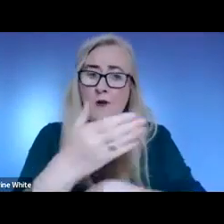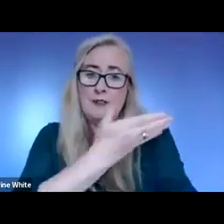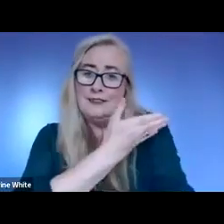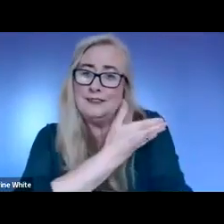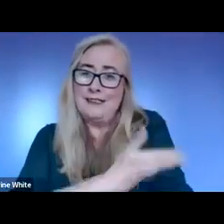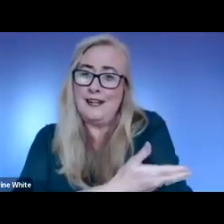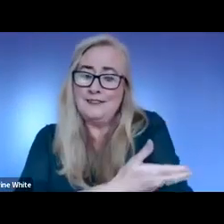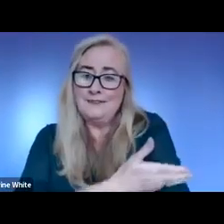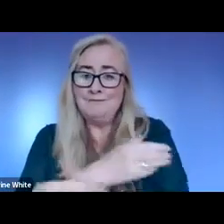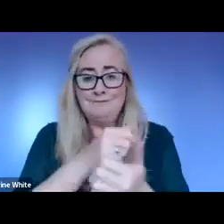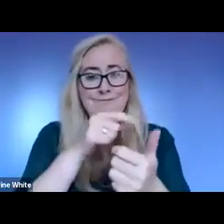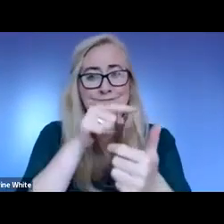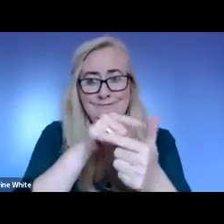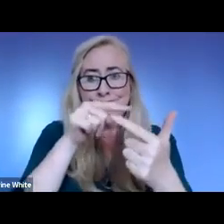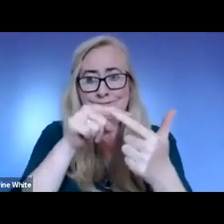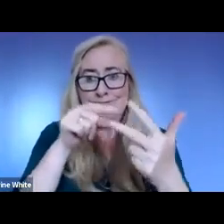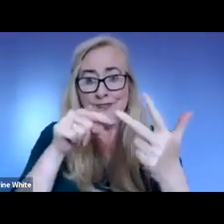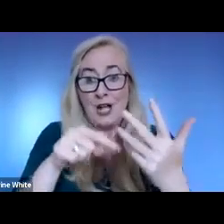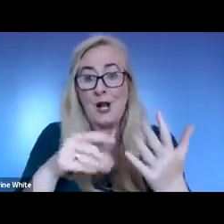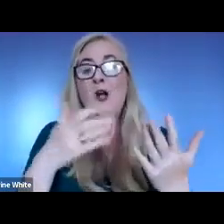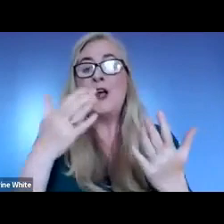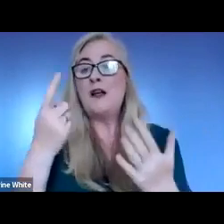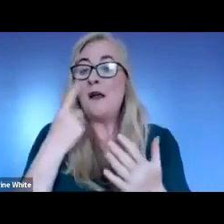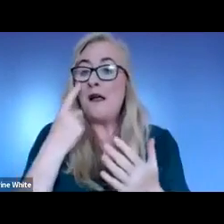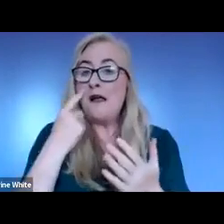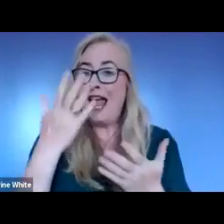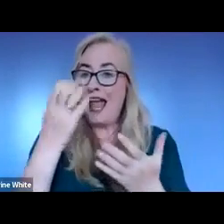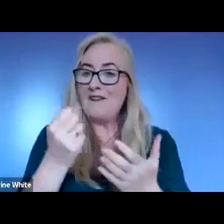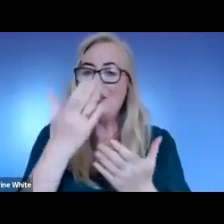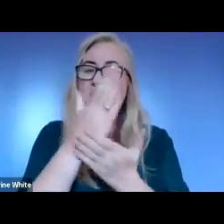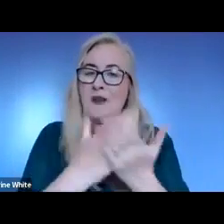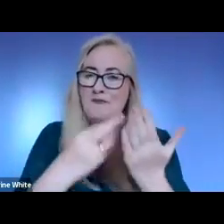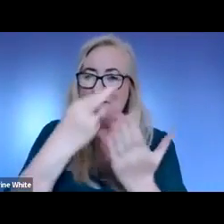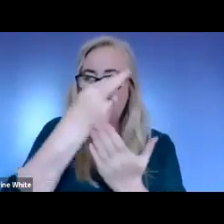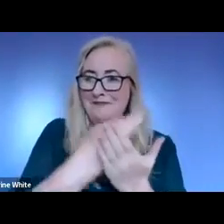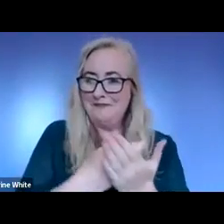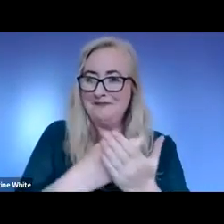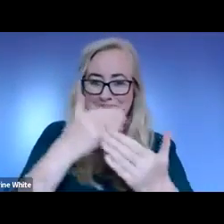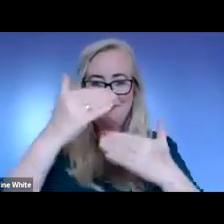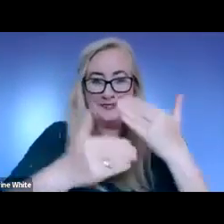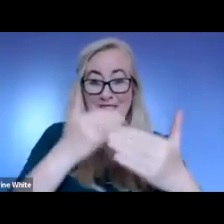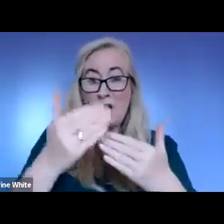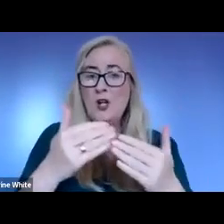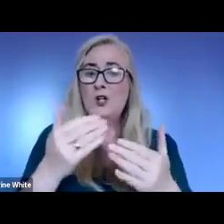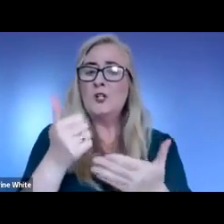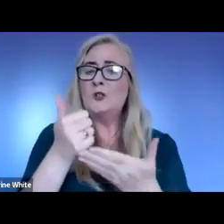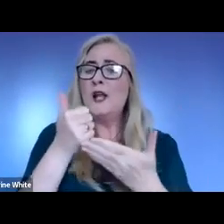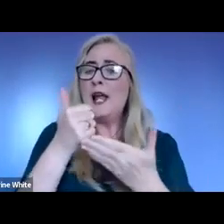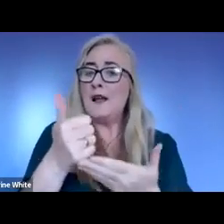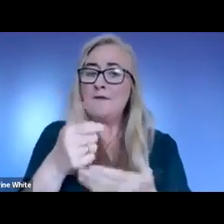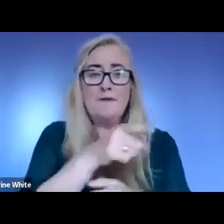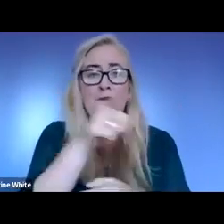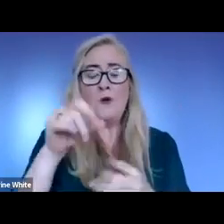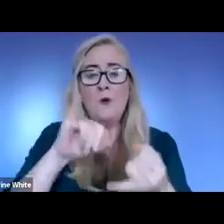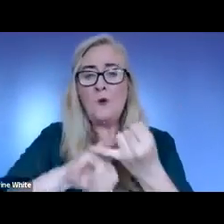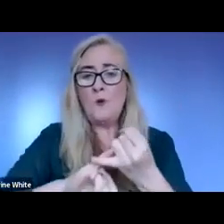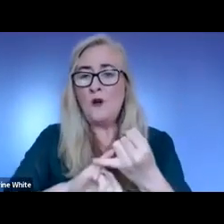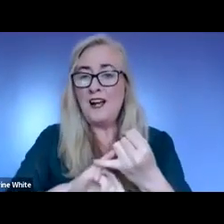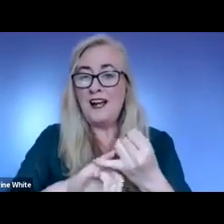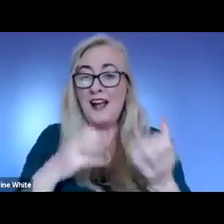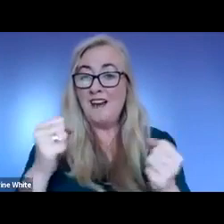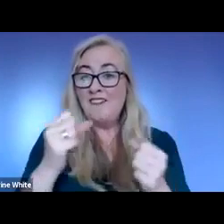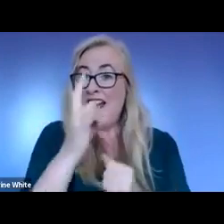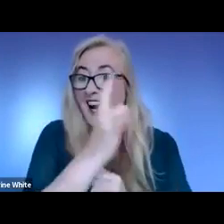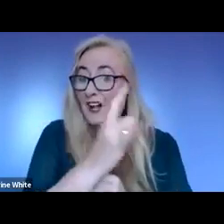our conversation, here are some housekeeping arrangements. To aid our participants who are hard